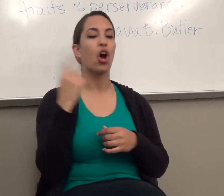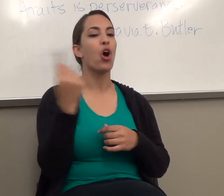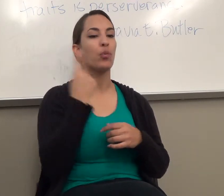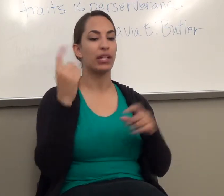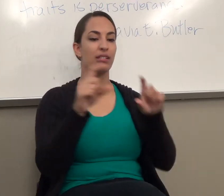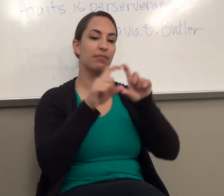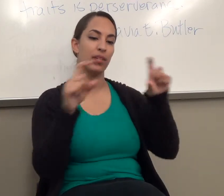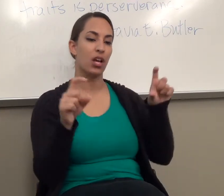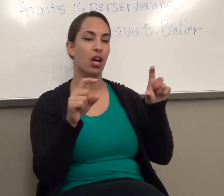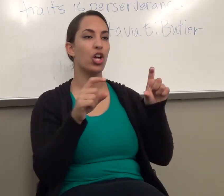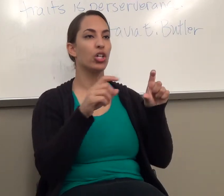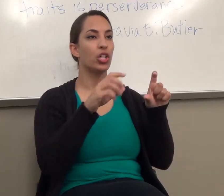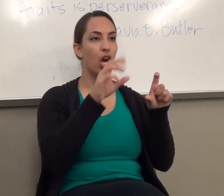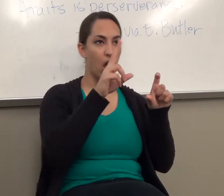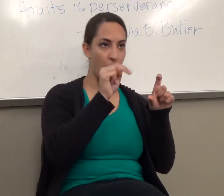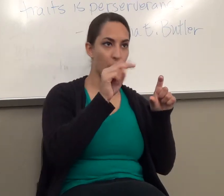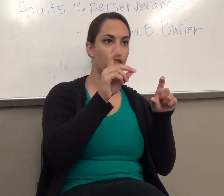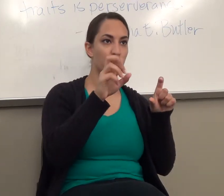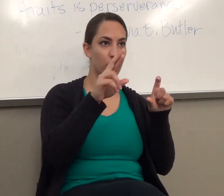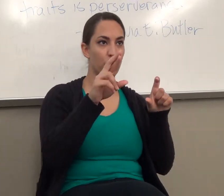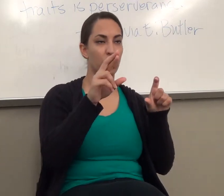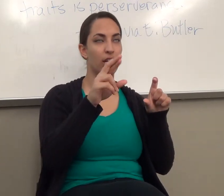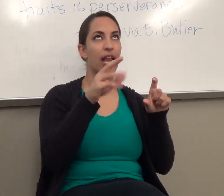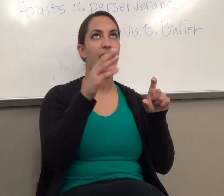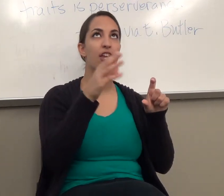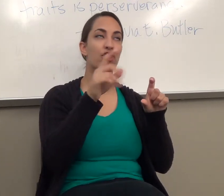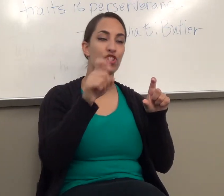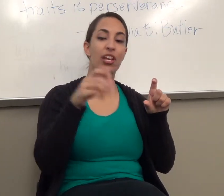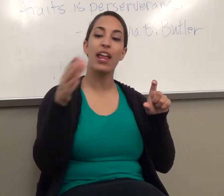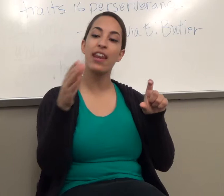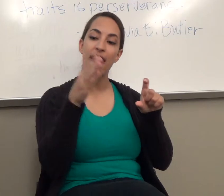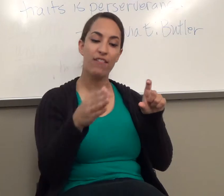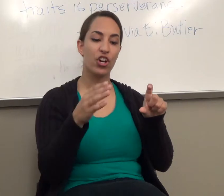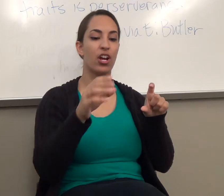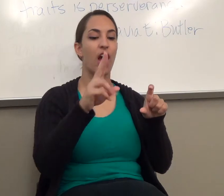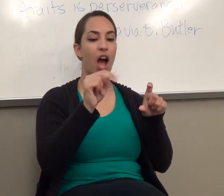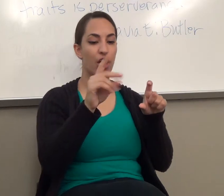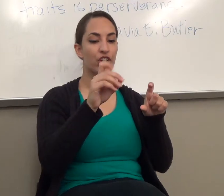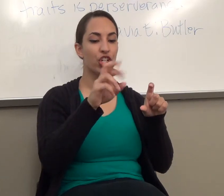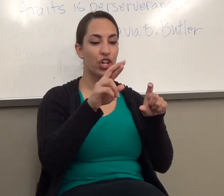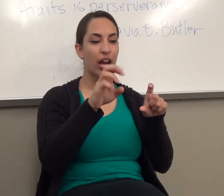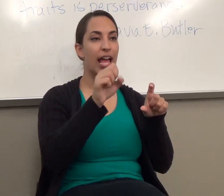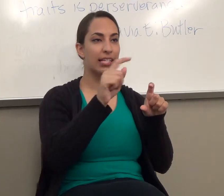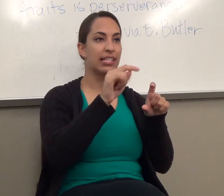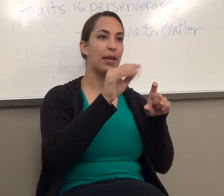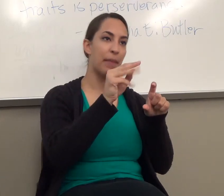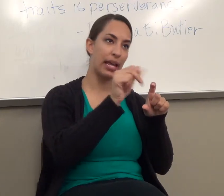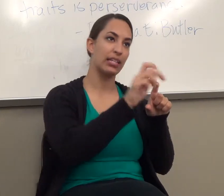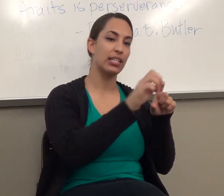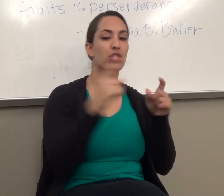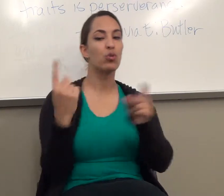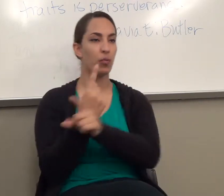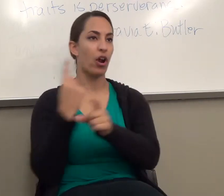okay? So that's okay. A student should never underestimate. What's the next verb in this